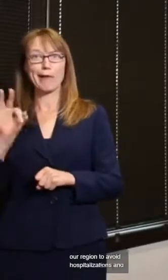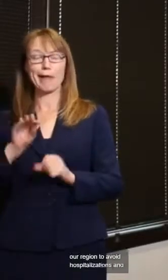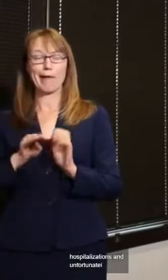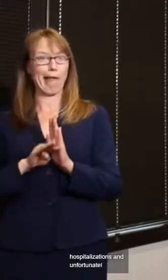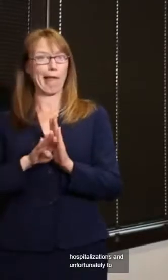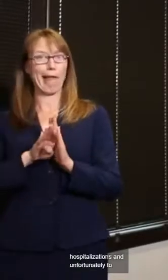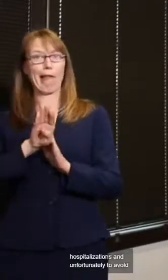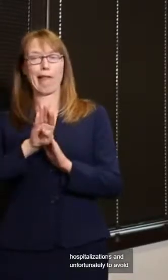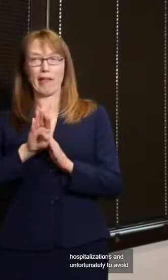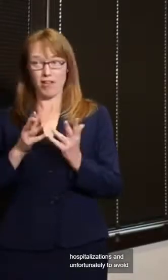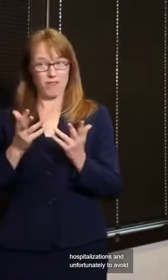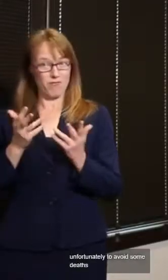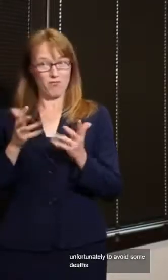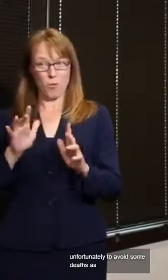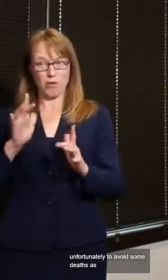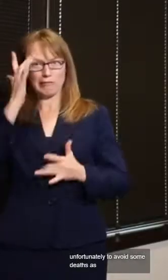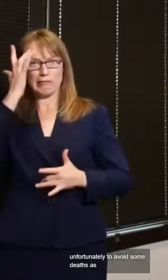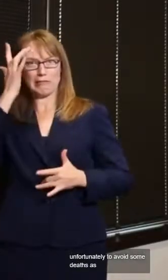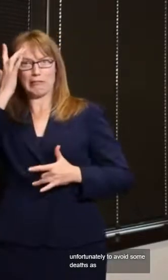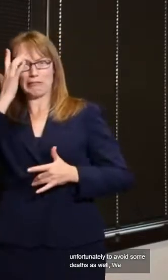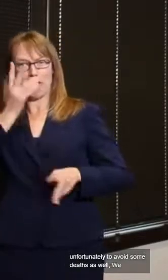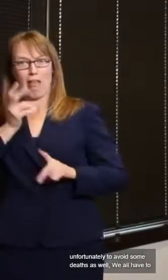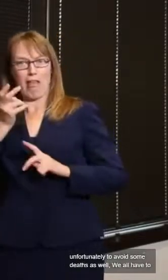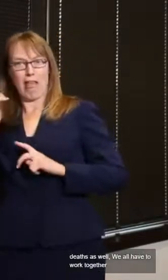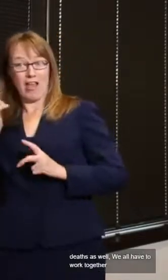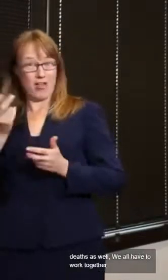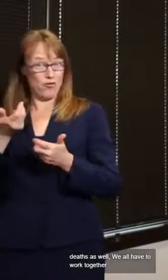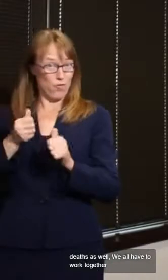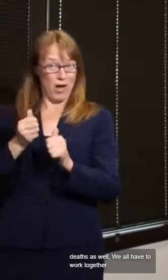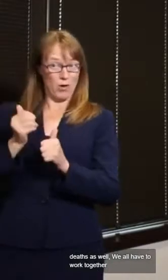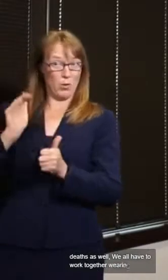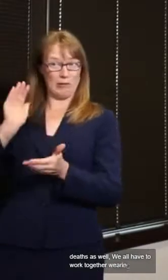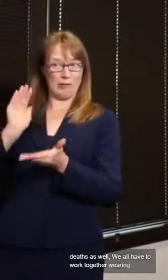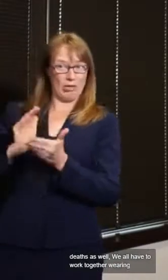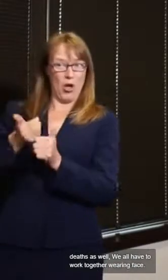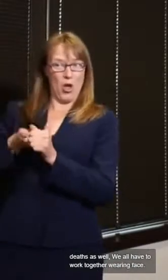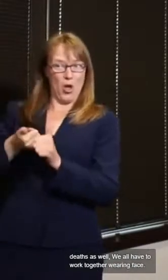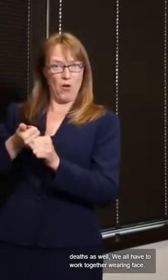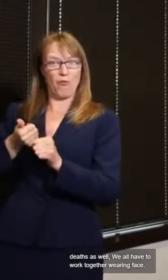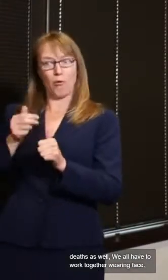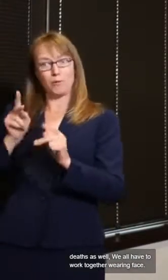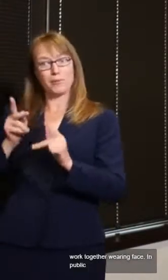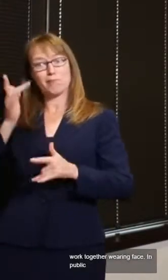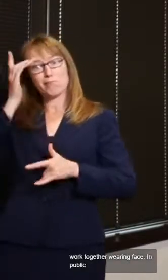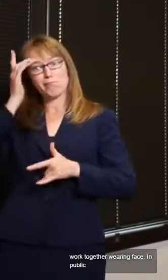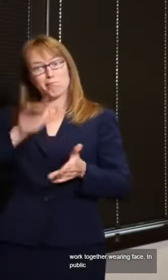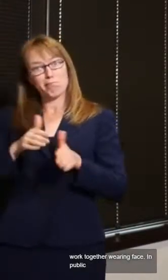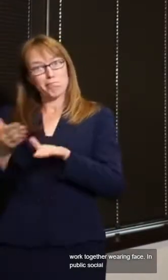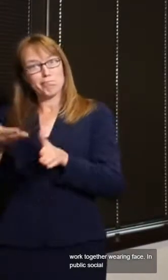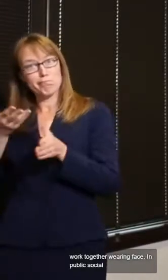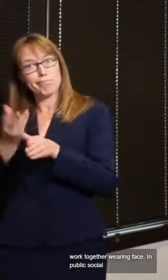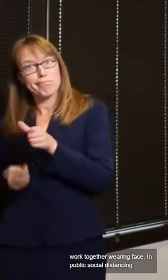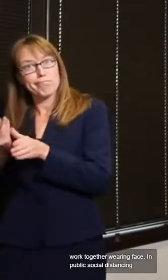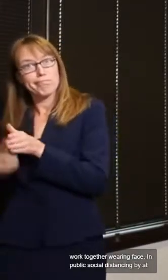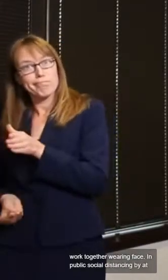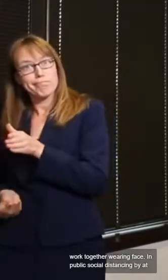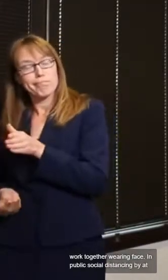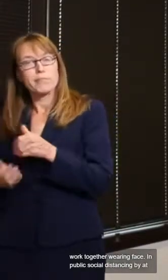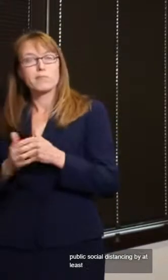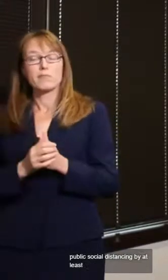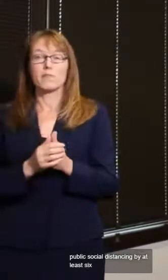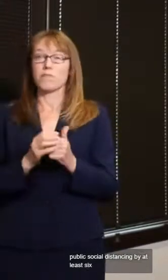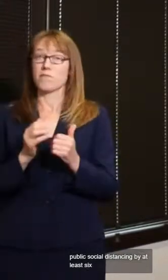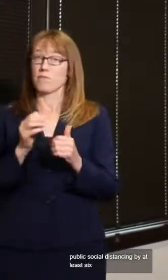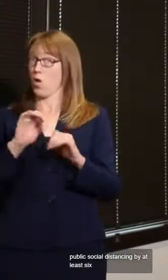unfortunately to avoid some deaths as well, we all have to work together. Wearing face coverings in public, social distancing by at least